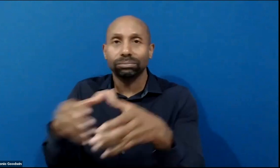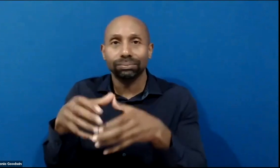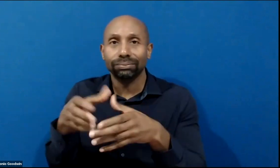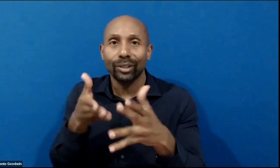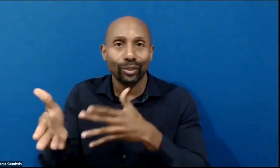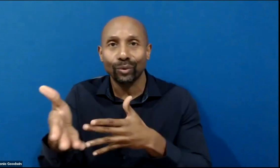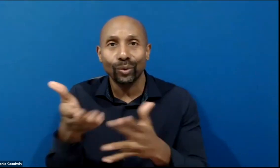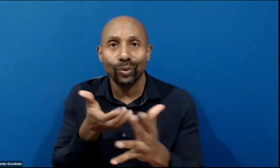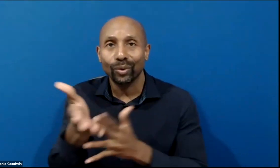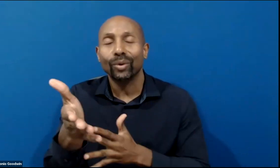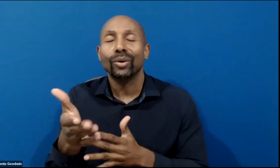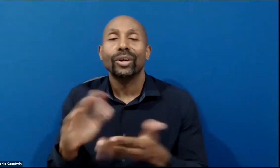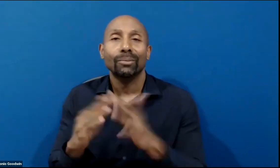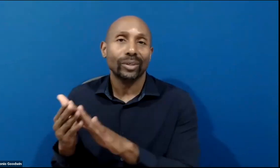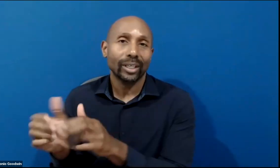said,